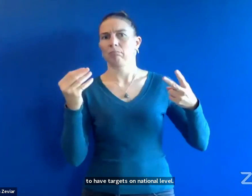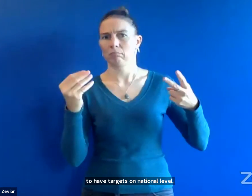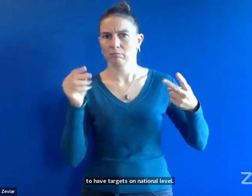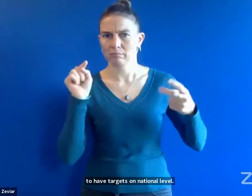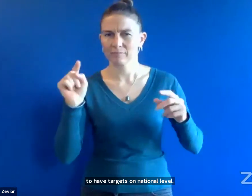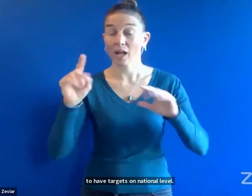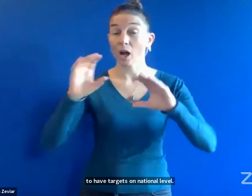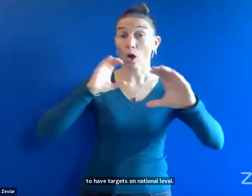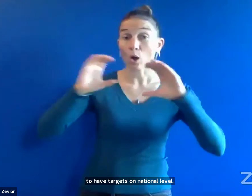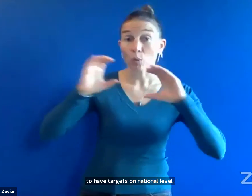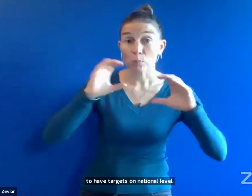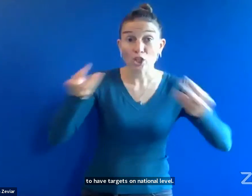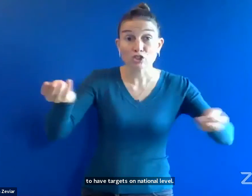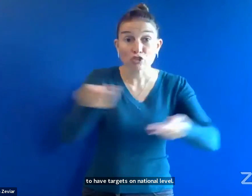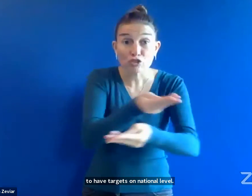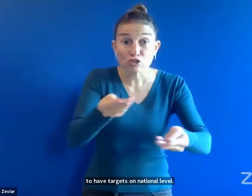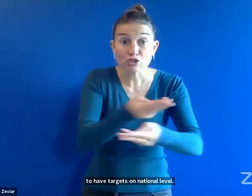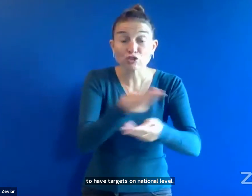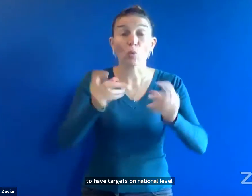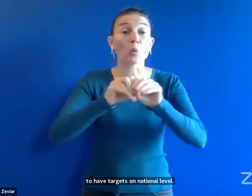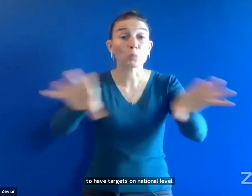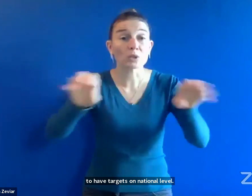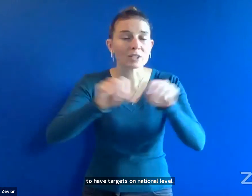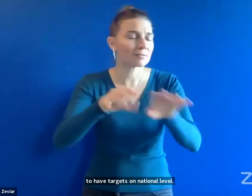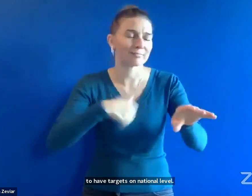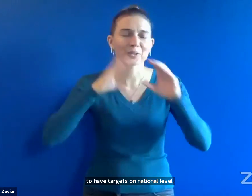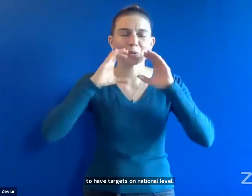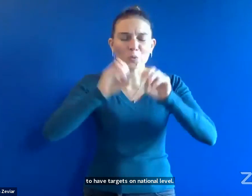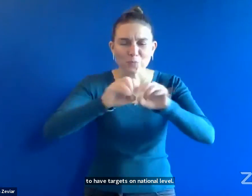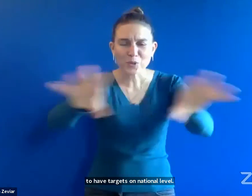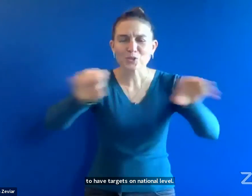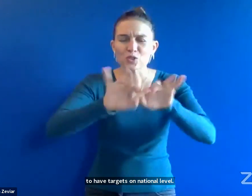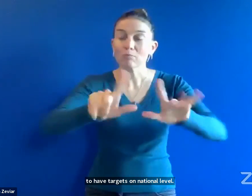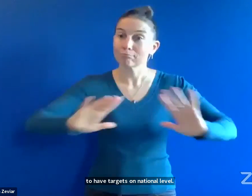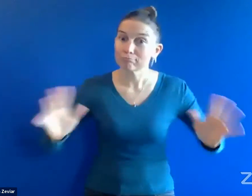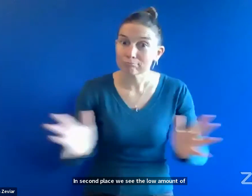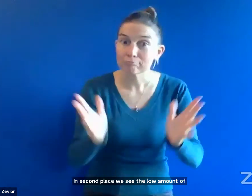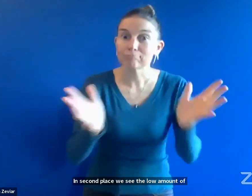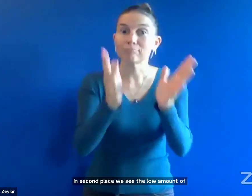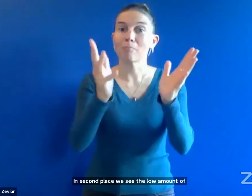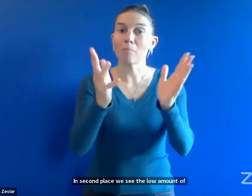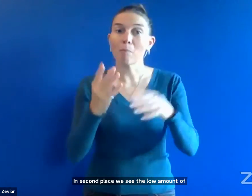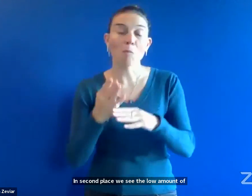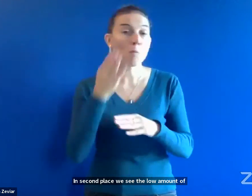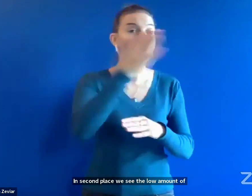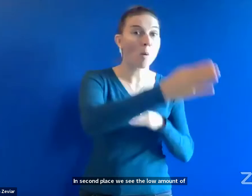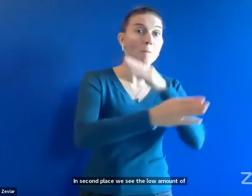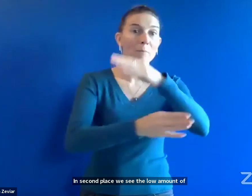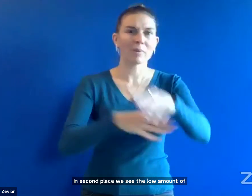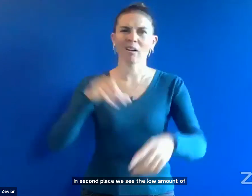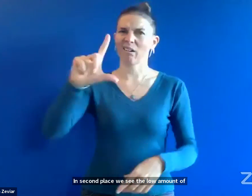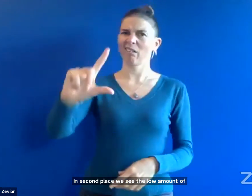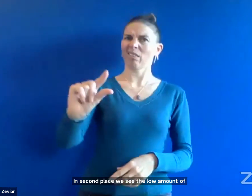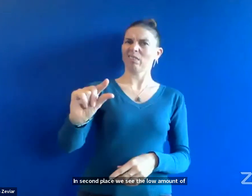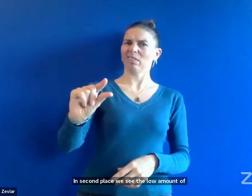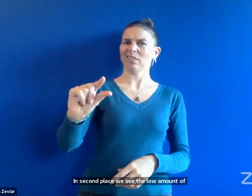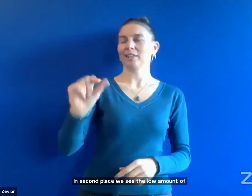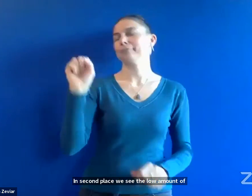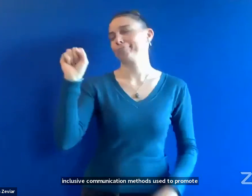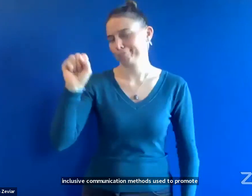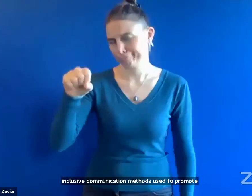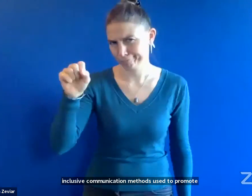communication methods used to promote mobility. So as mentioned before, we will work in these projects